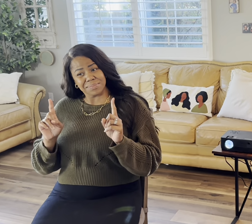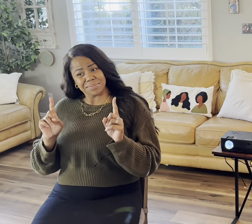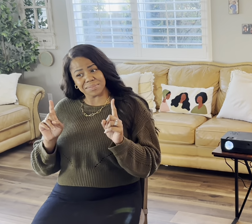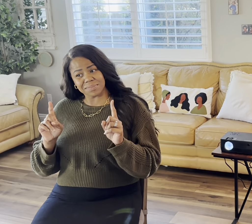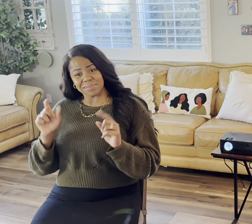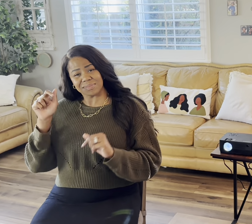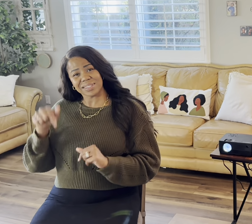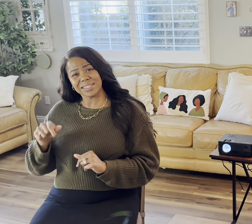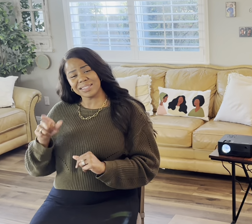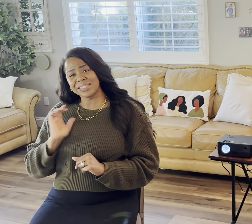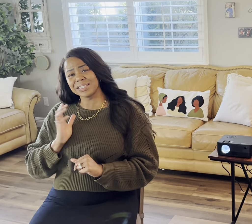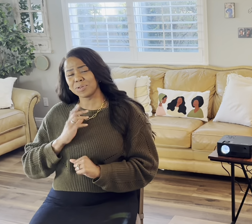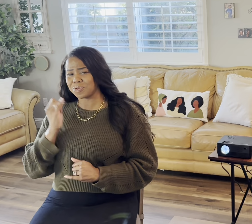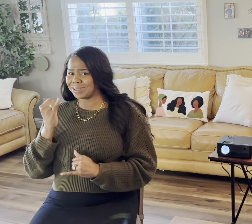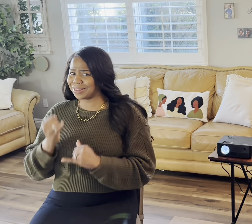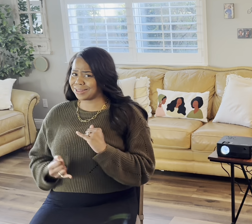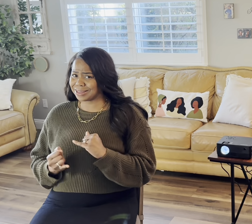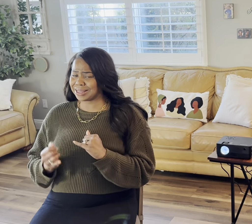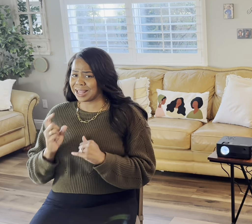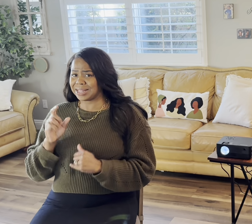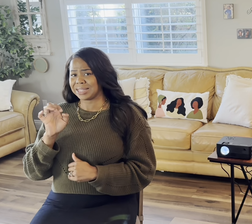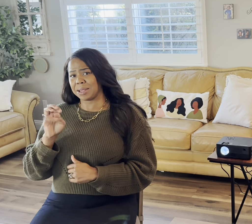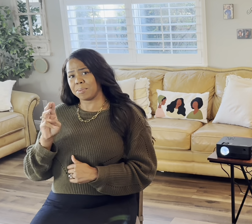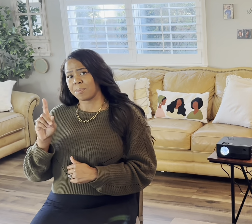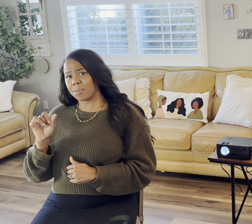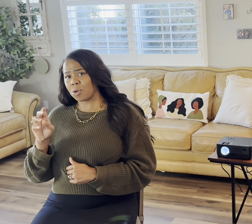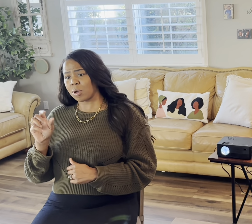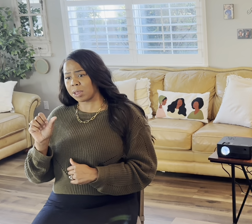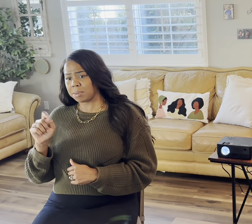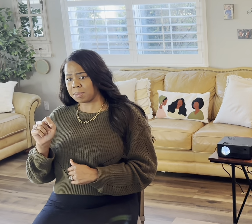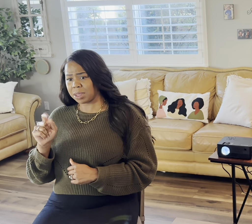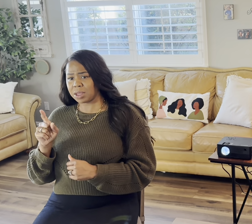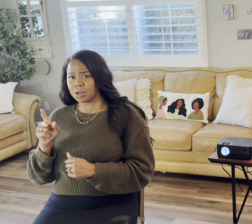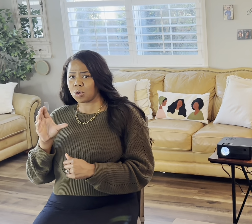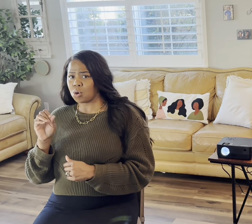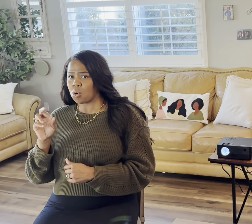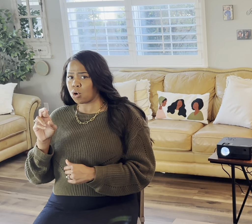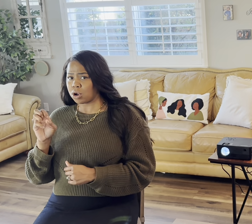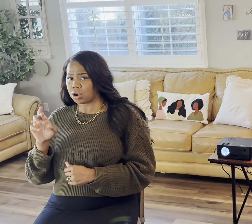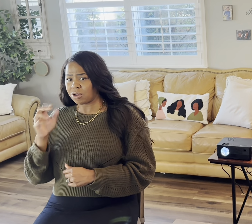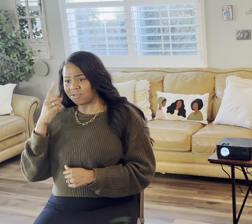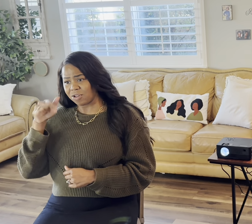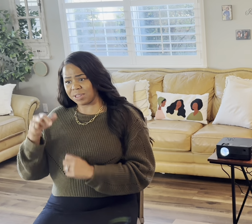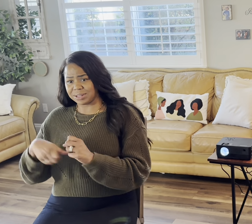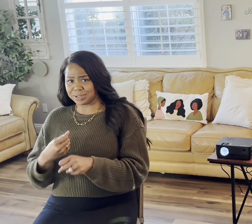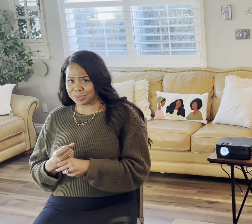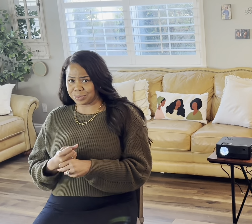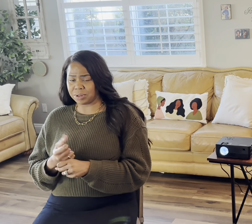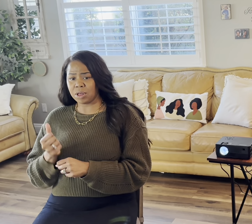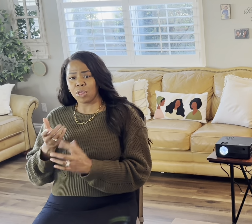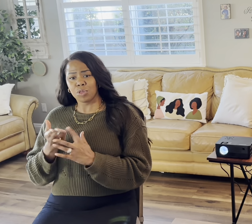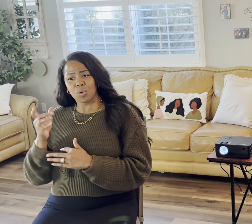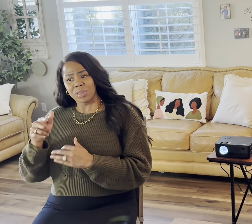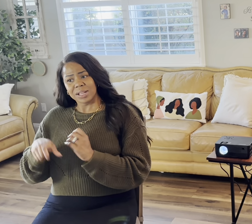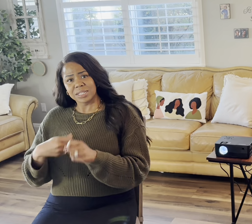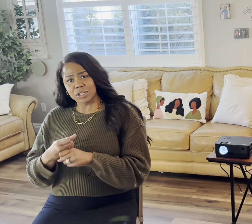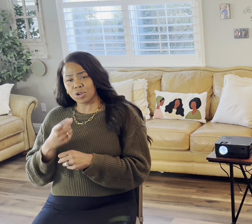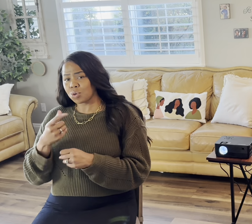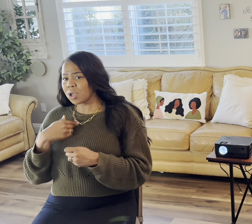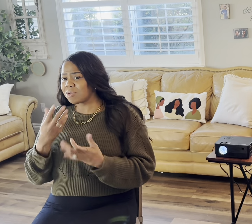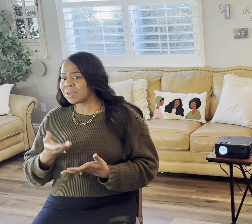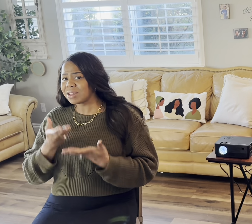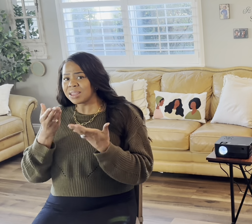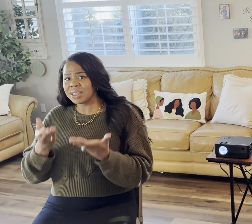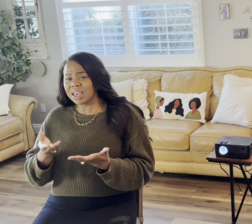unfortunately, this is the last employment counter for the year. Throughout the year, you have been giving the information about